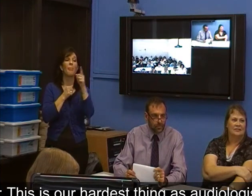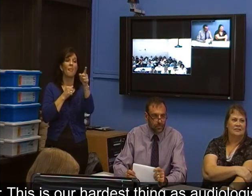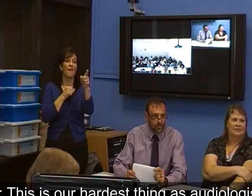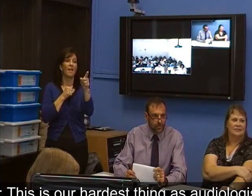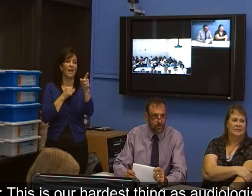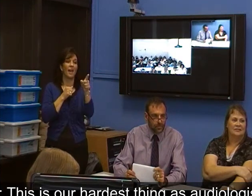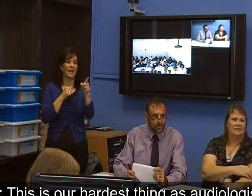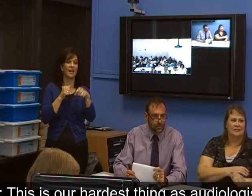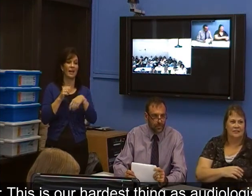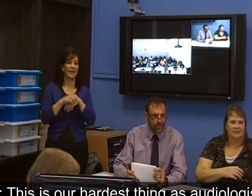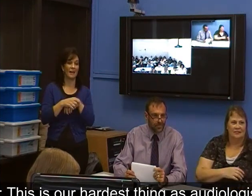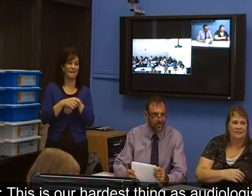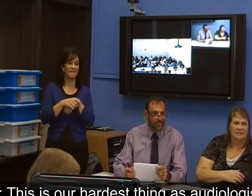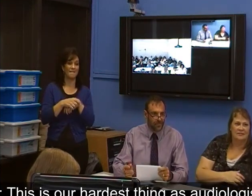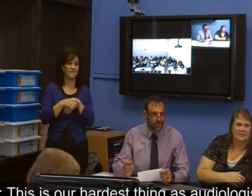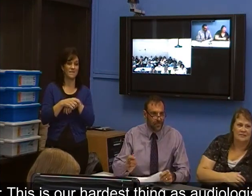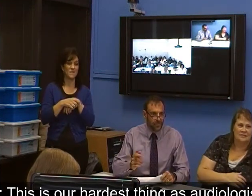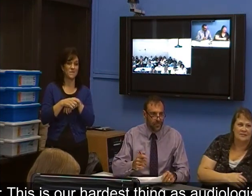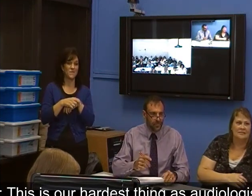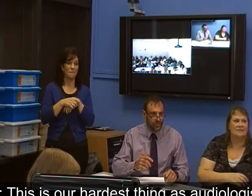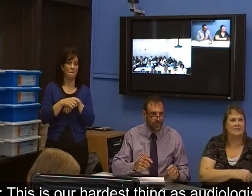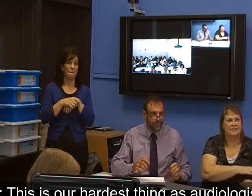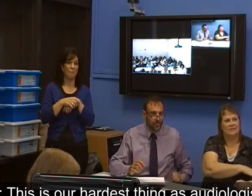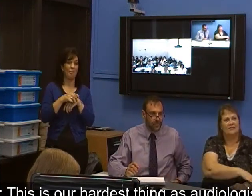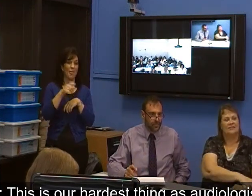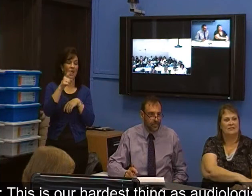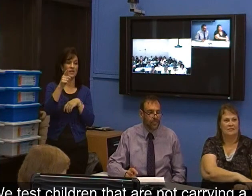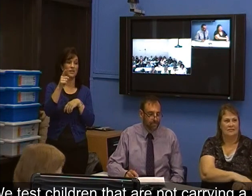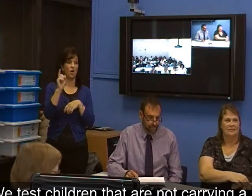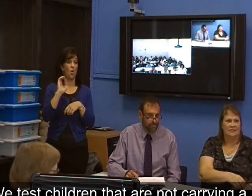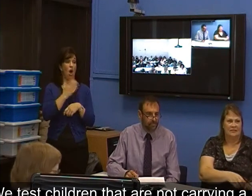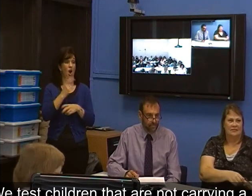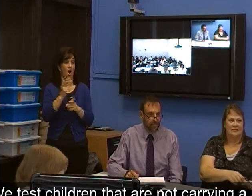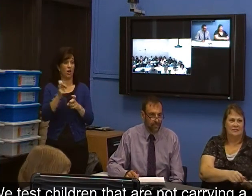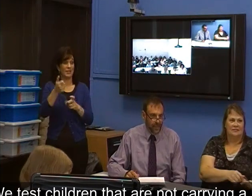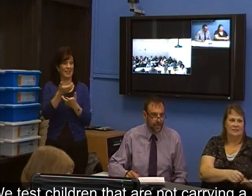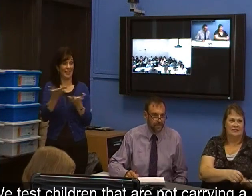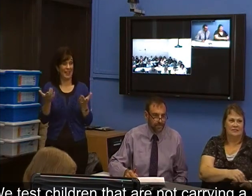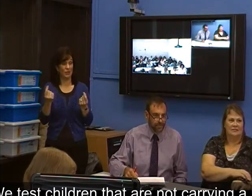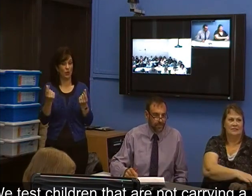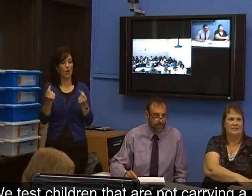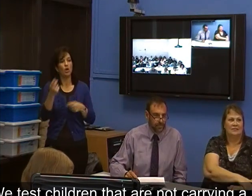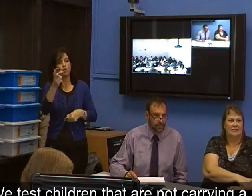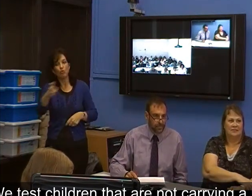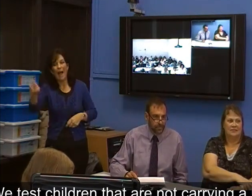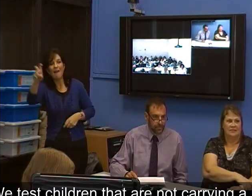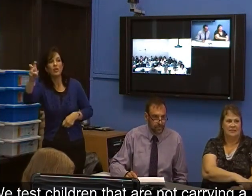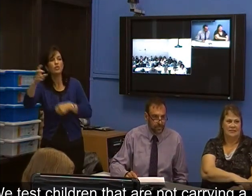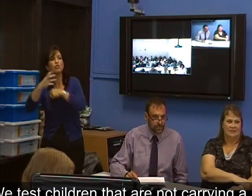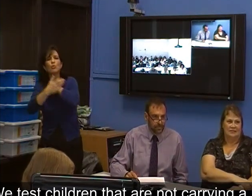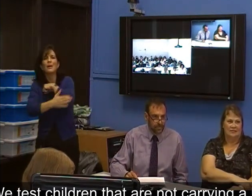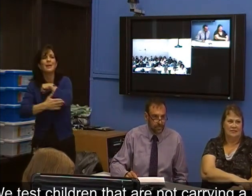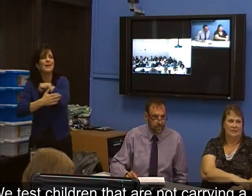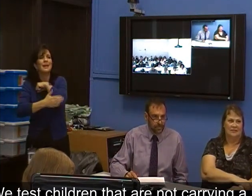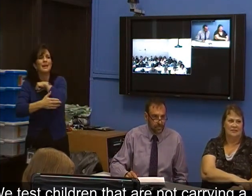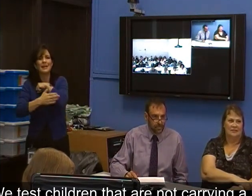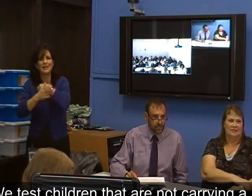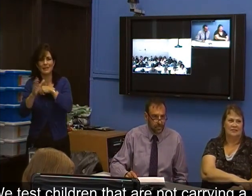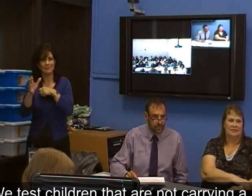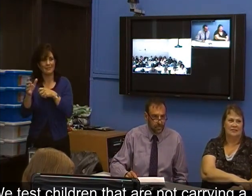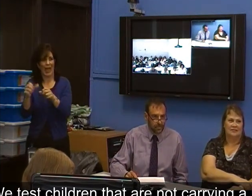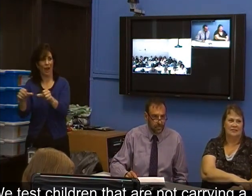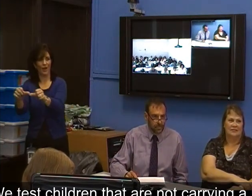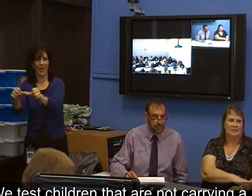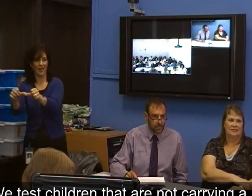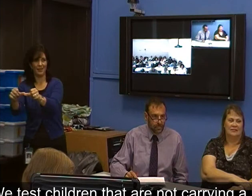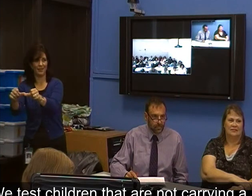hardest thing as audiologists. We travel to rural sites. We test children that are not carrying the USB